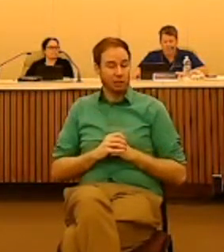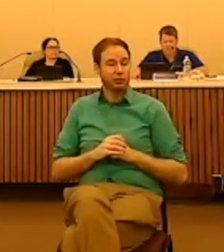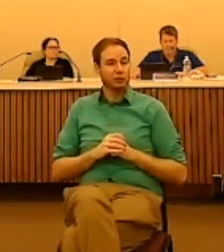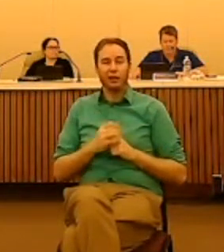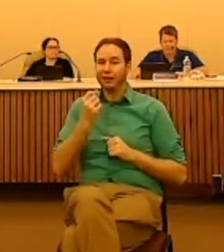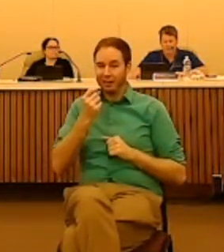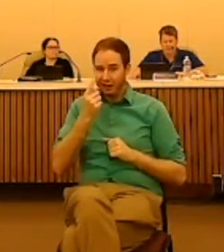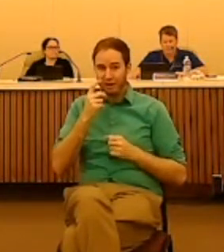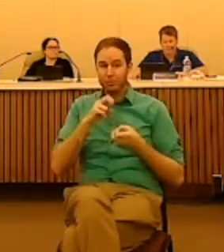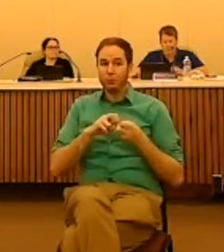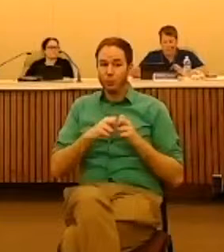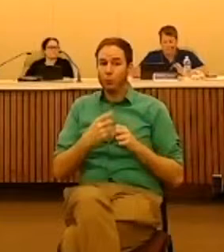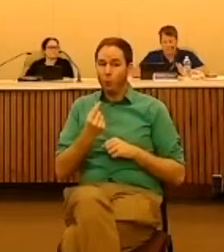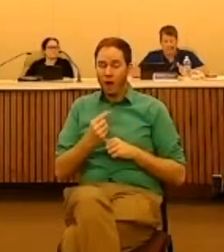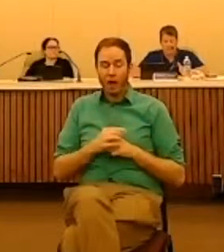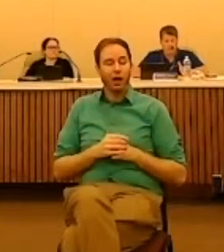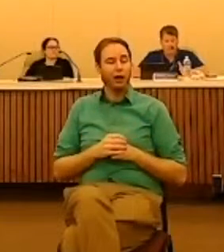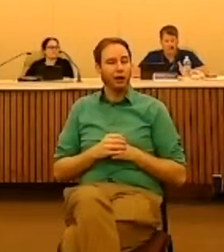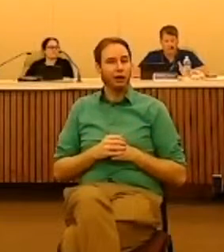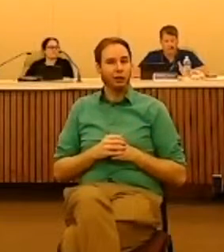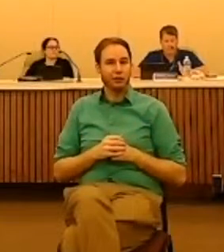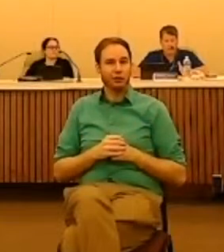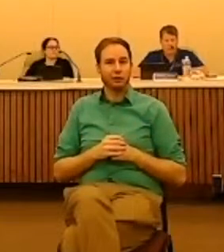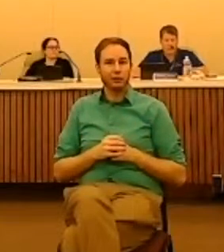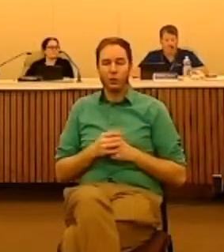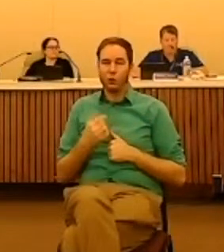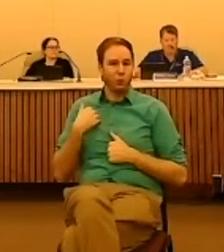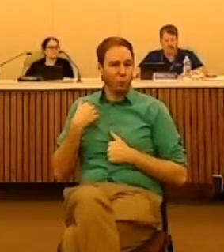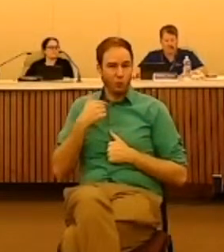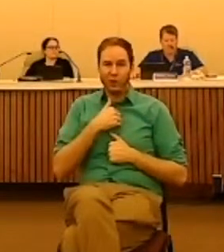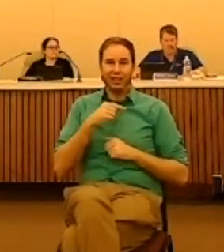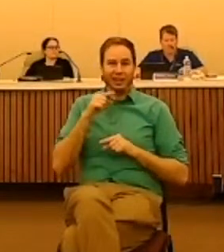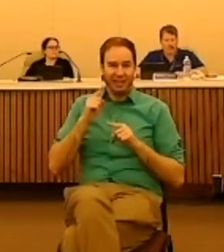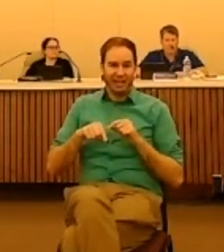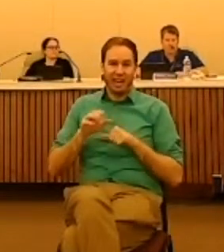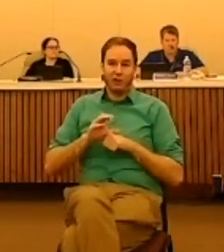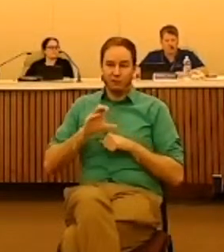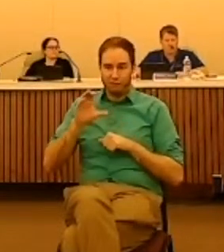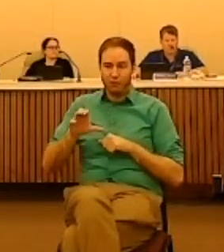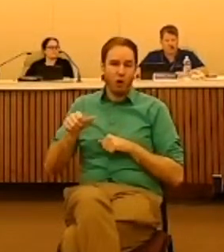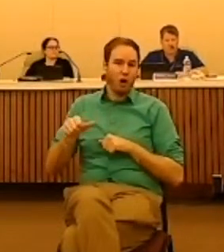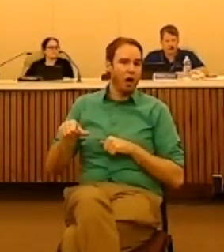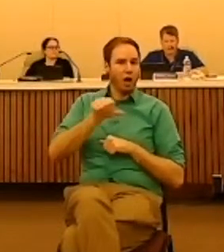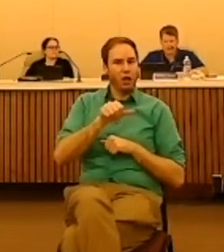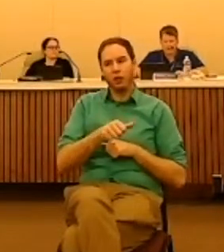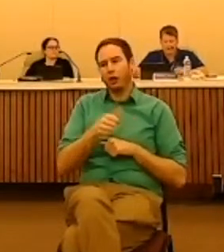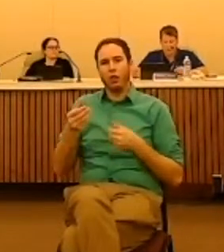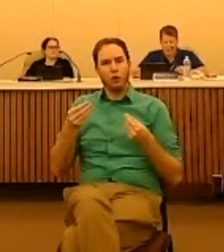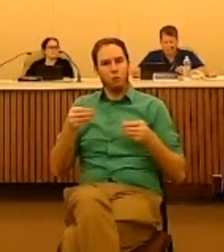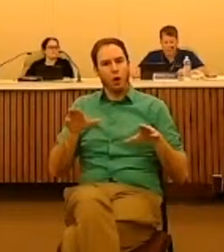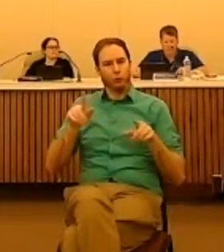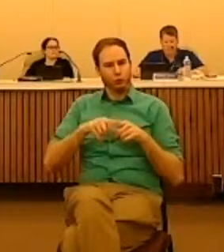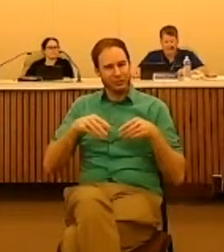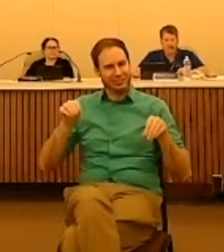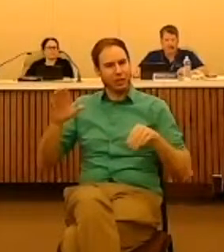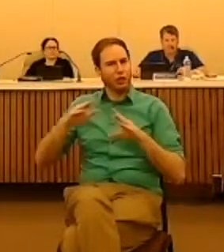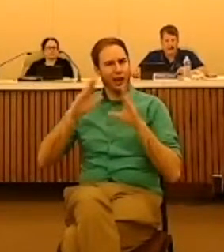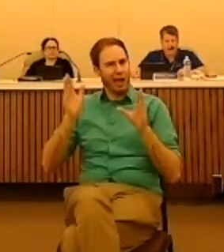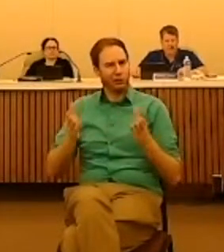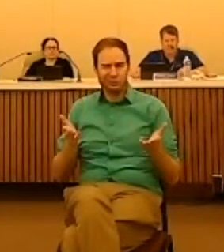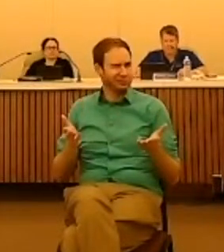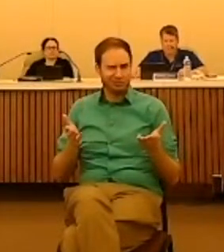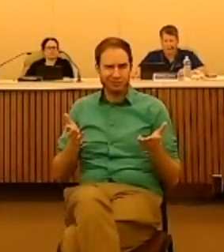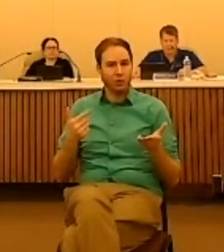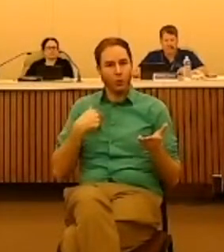The problem is that we can't force these other property owners to sell. There are 2